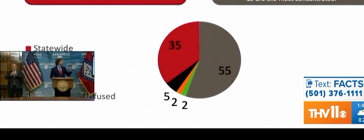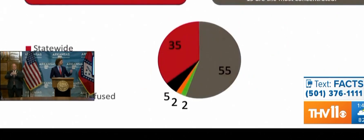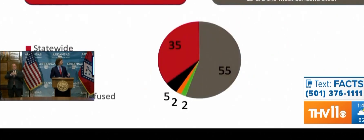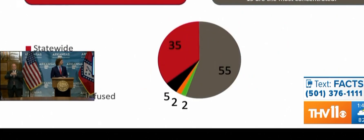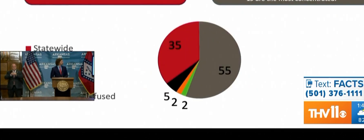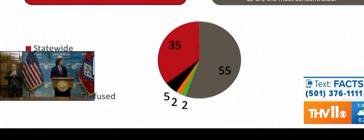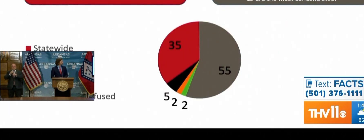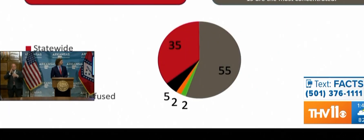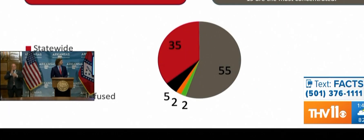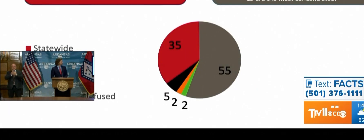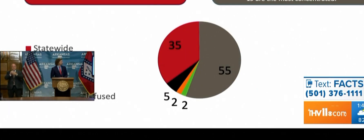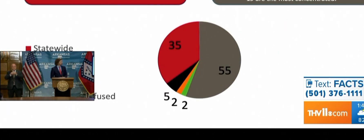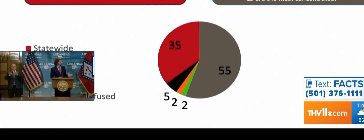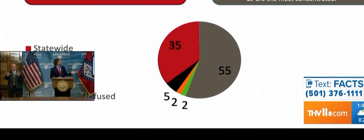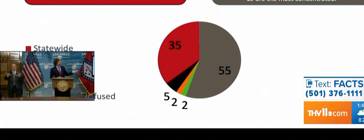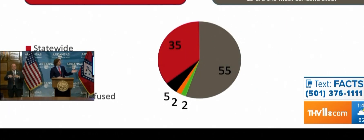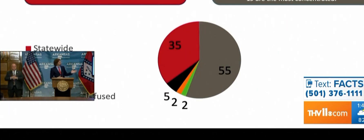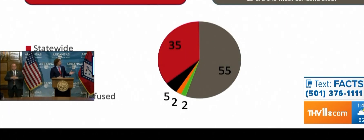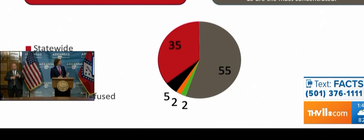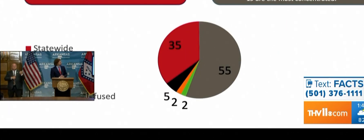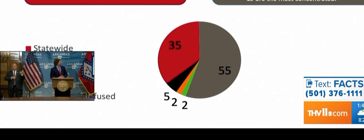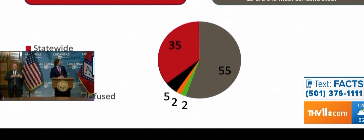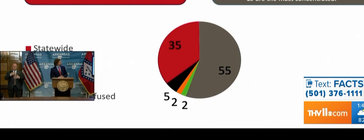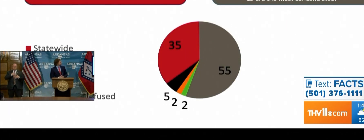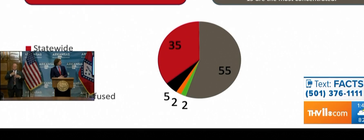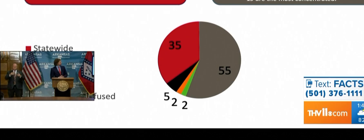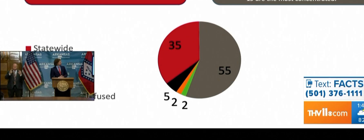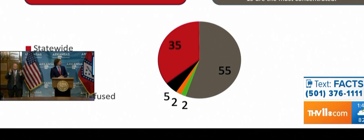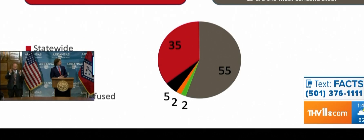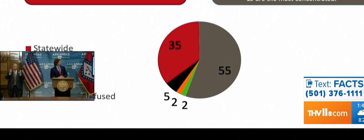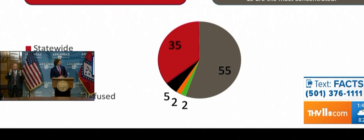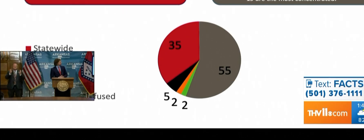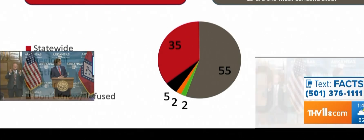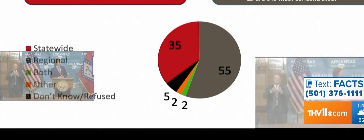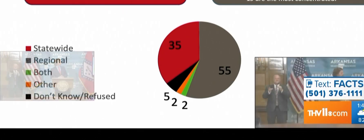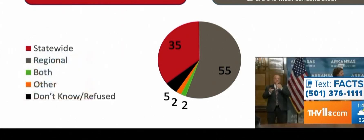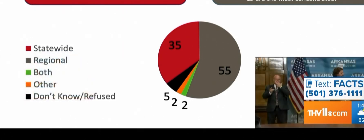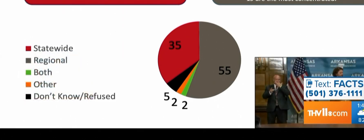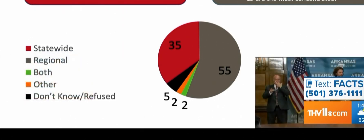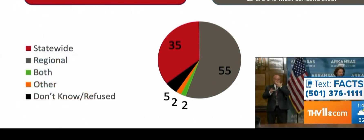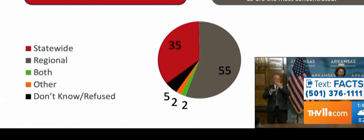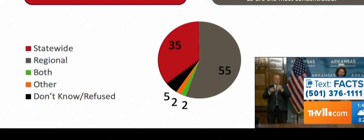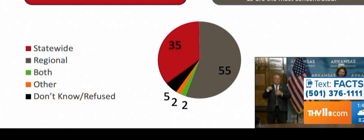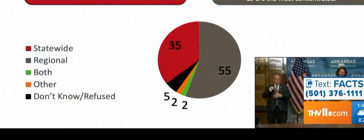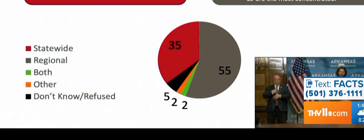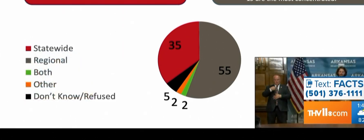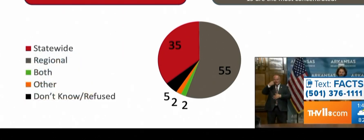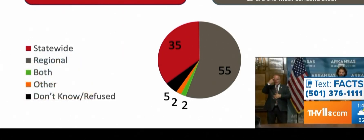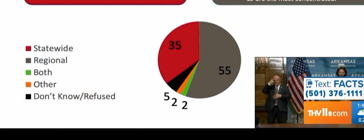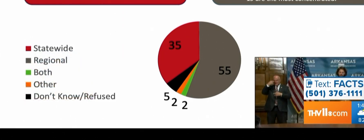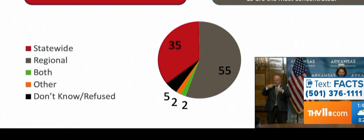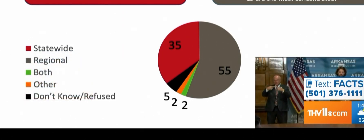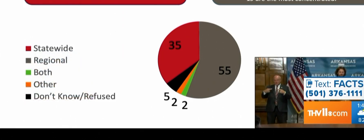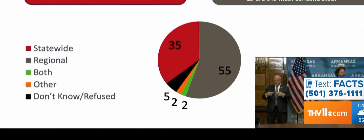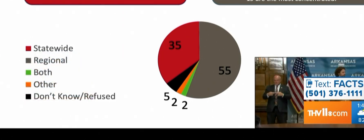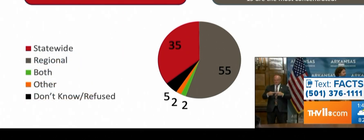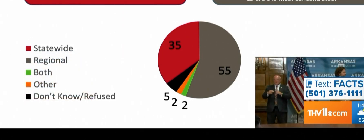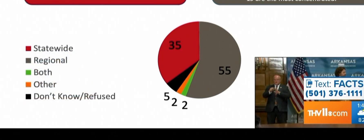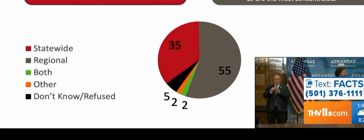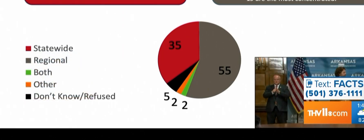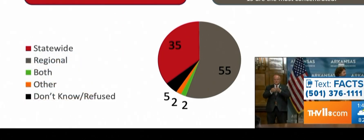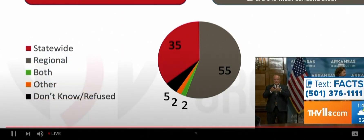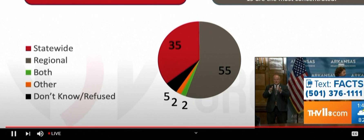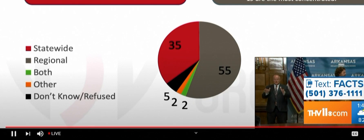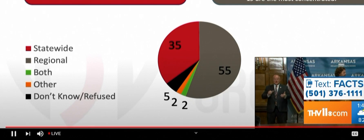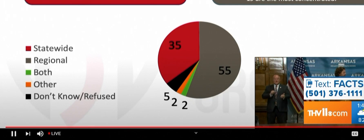do. This is pretty interesting. It talks about, do we think a regional or a statewide approach is